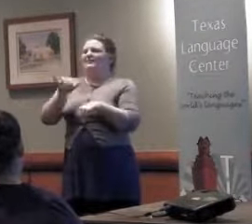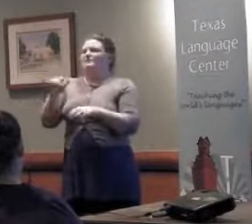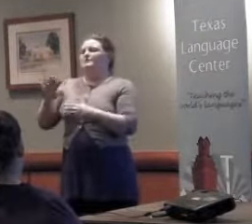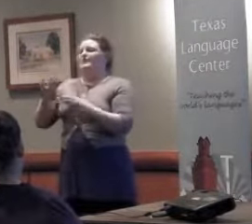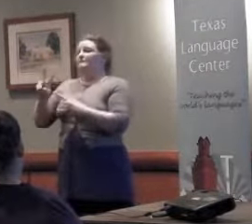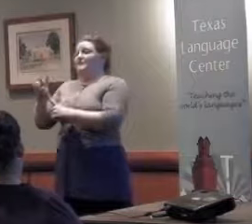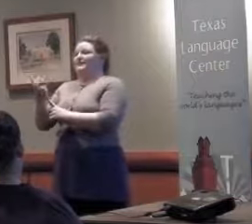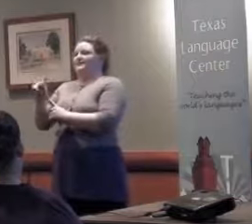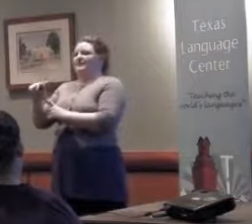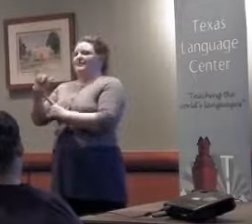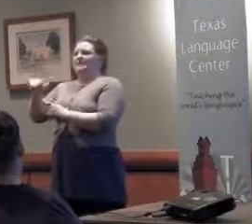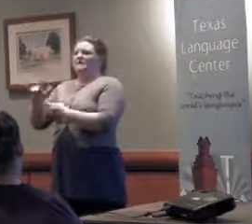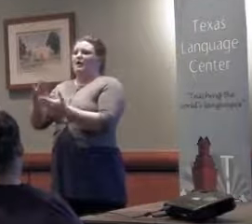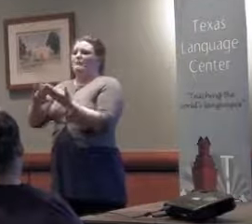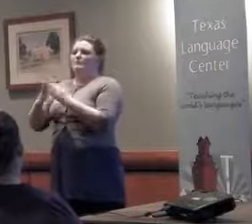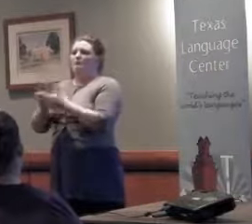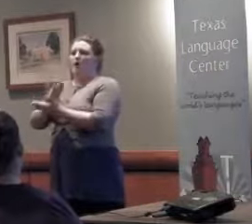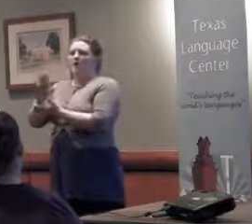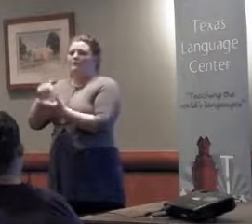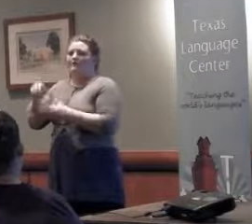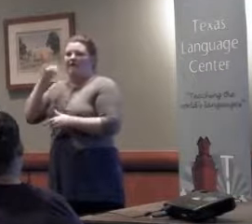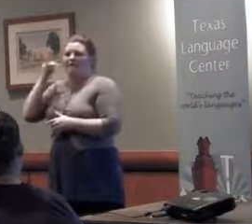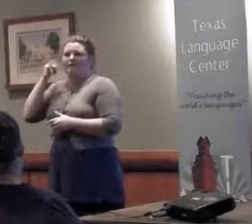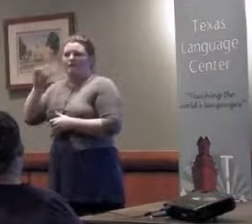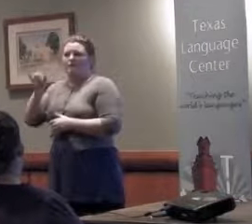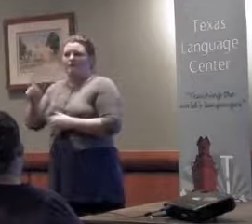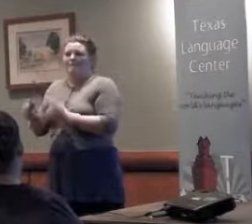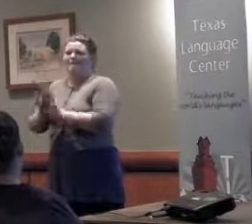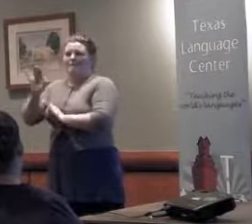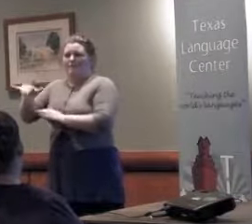that it was developed at in California. This one